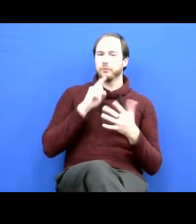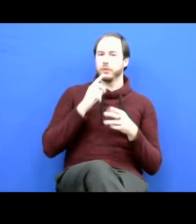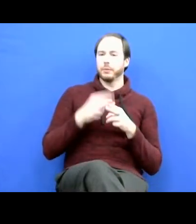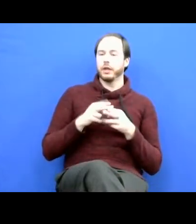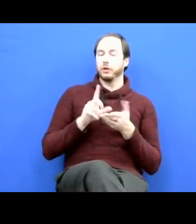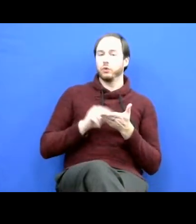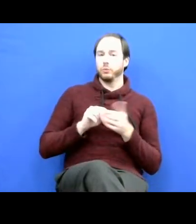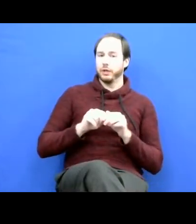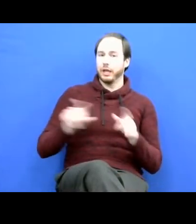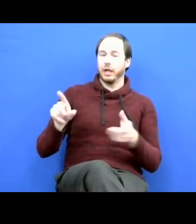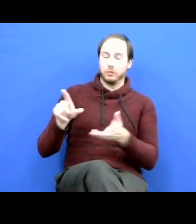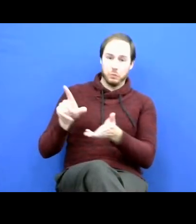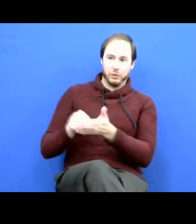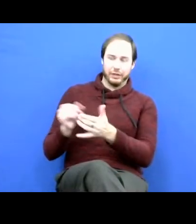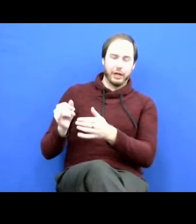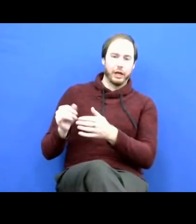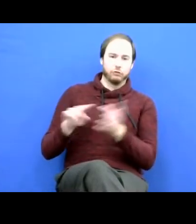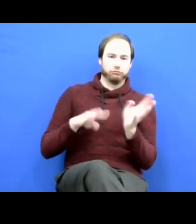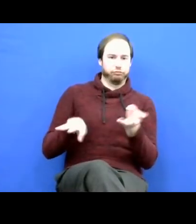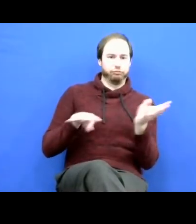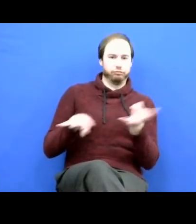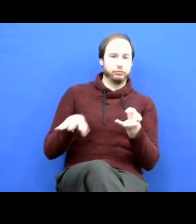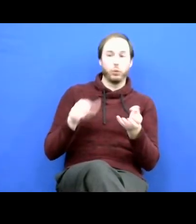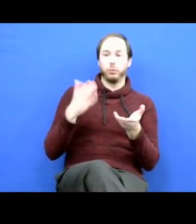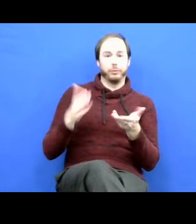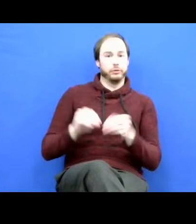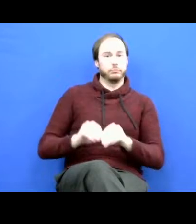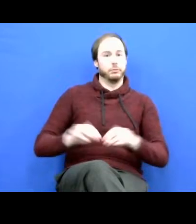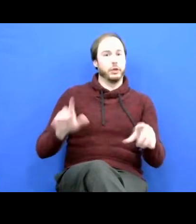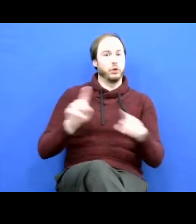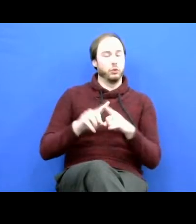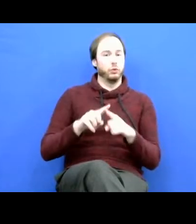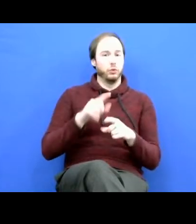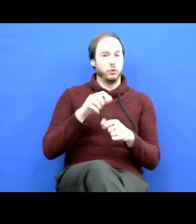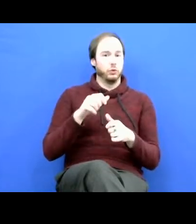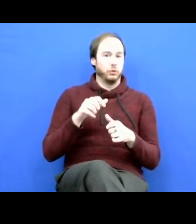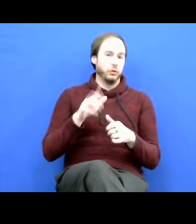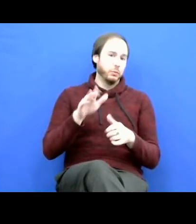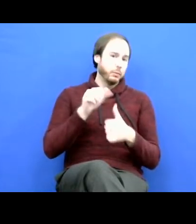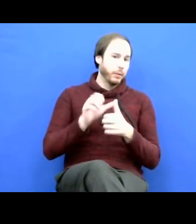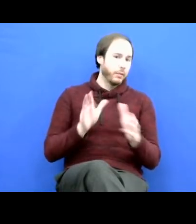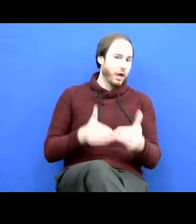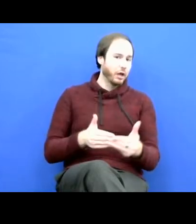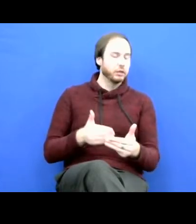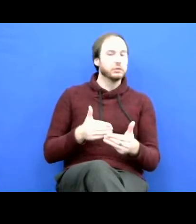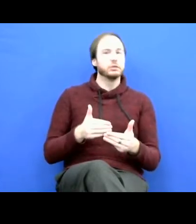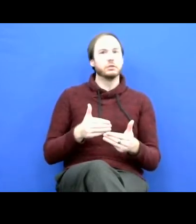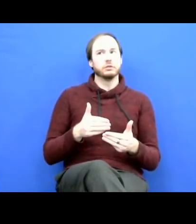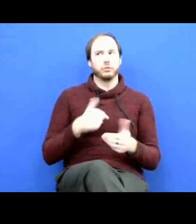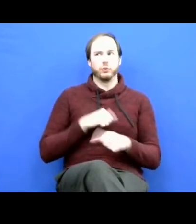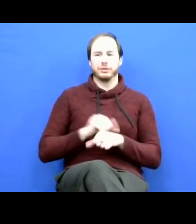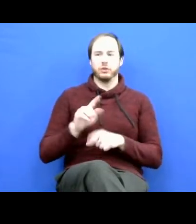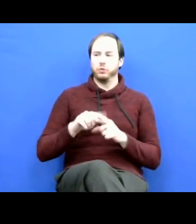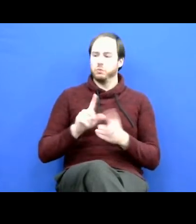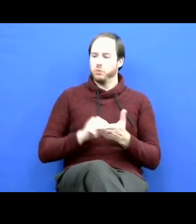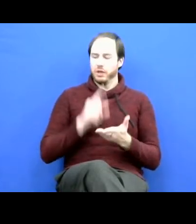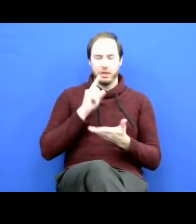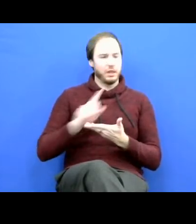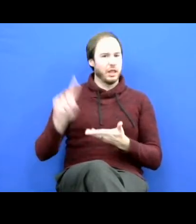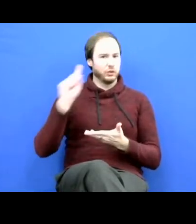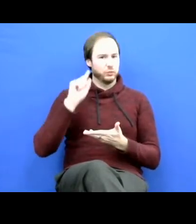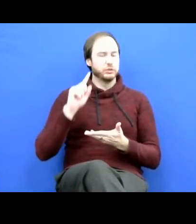even possible it's gotten to mailboxes by now, since it went to the printer over a week ago.